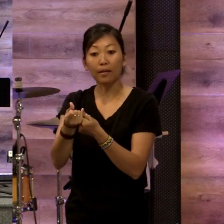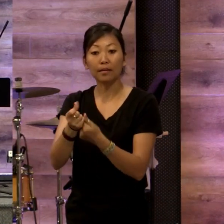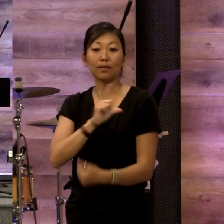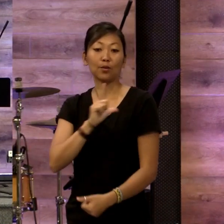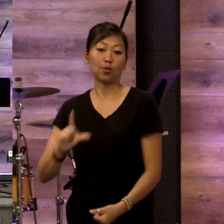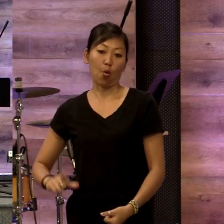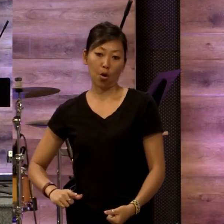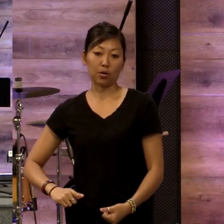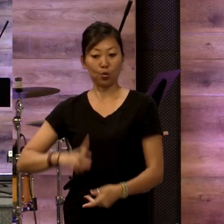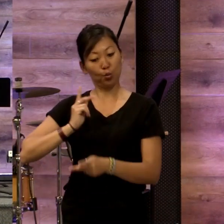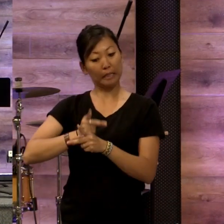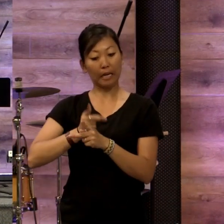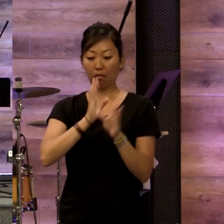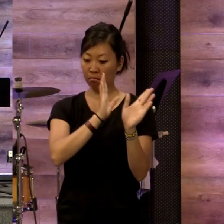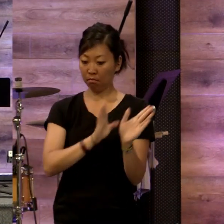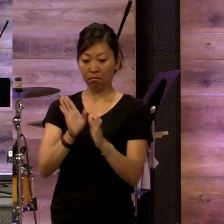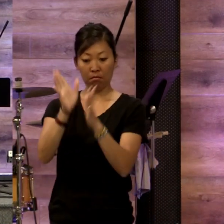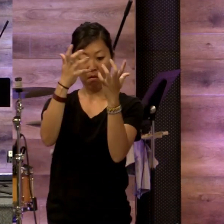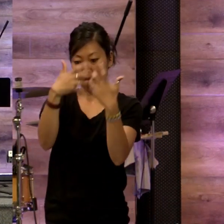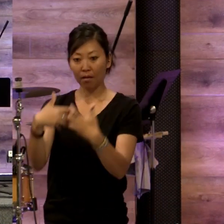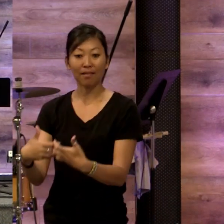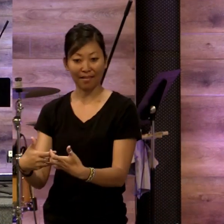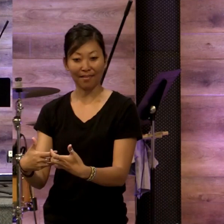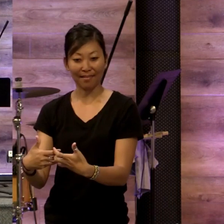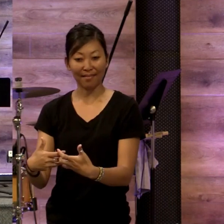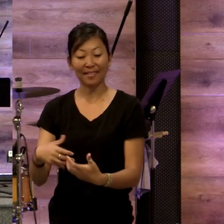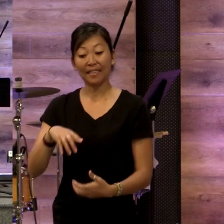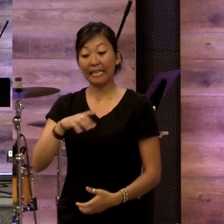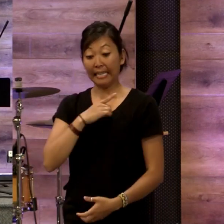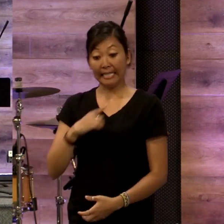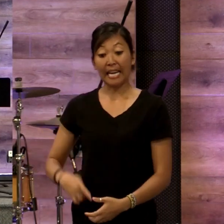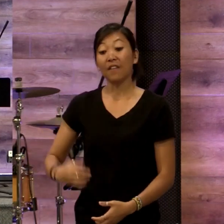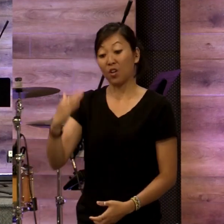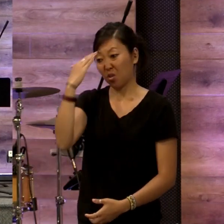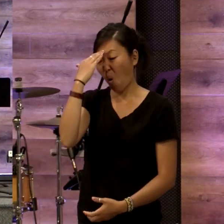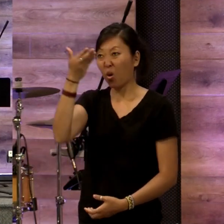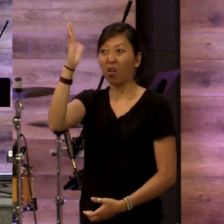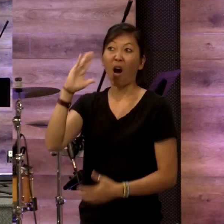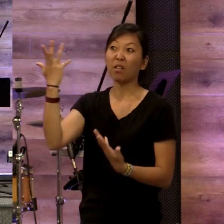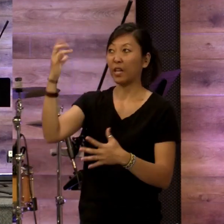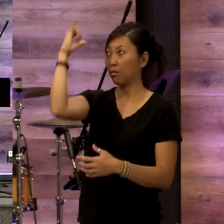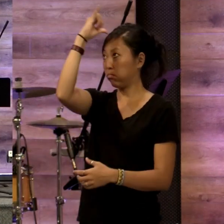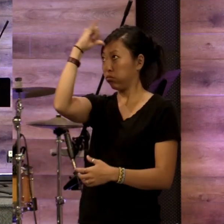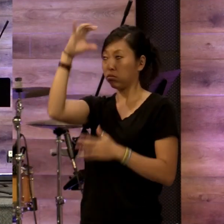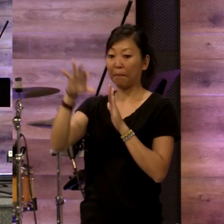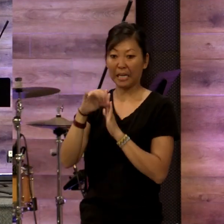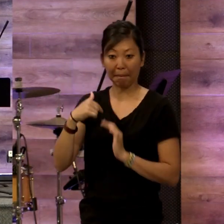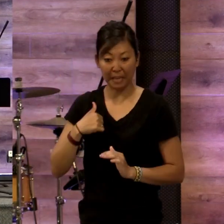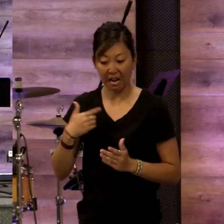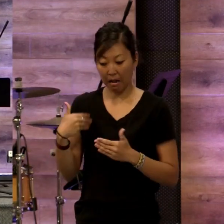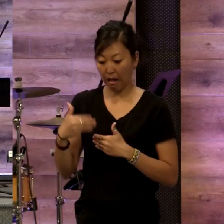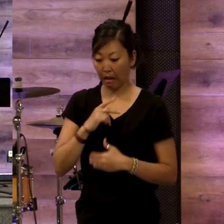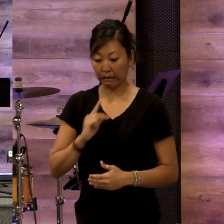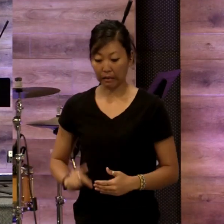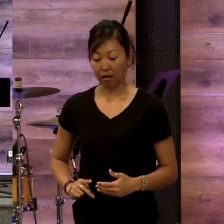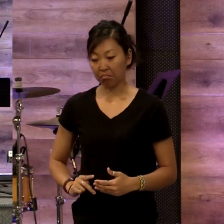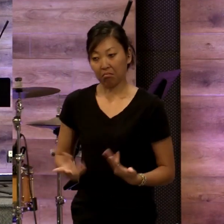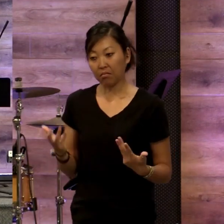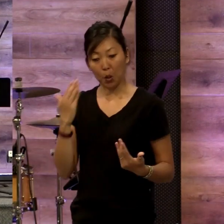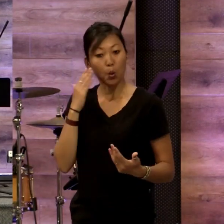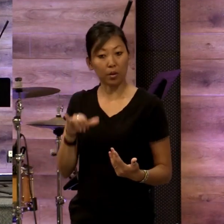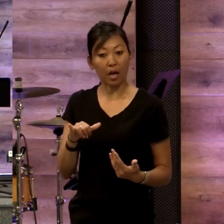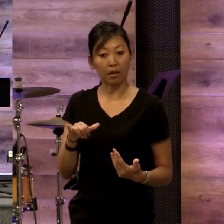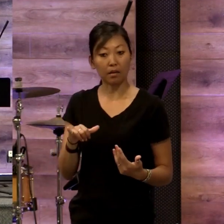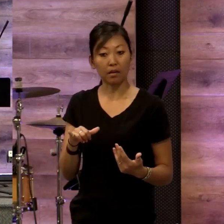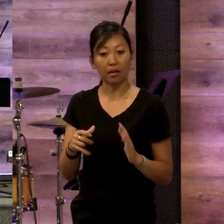hands. David knew that he was the Lord's anointed, that God had promised him the kingdom. But